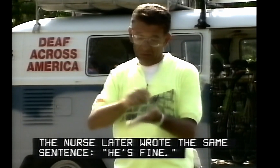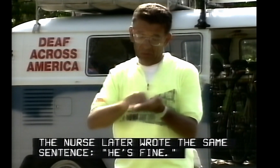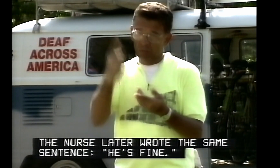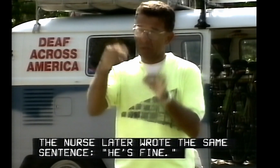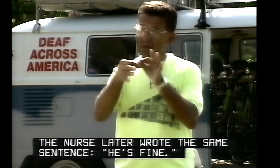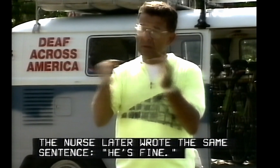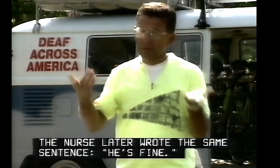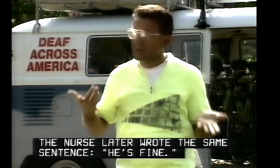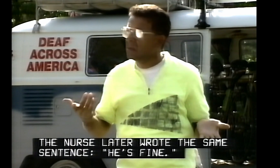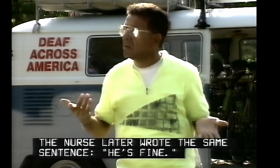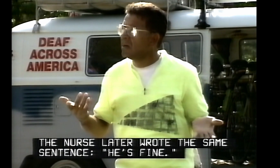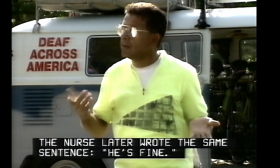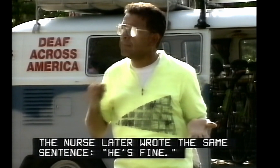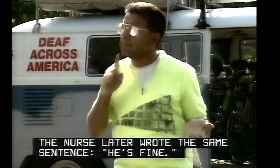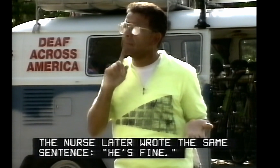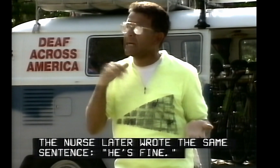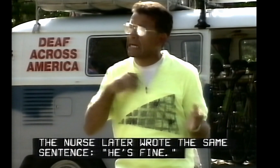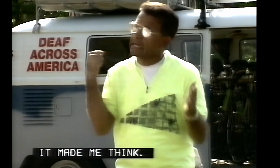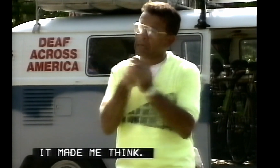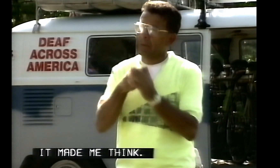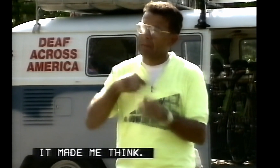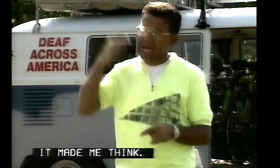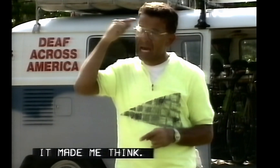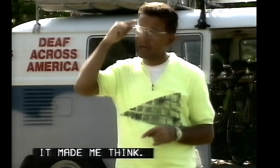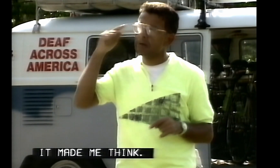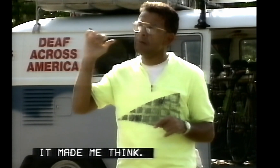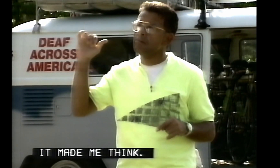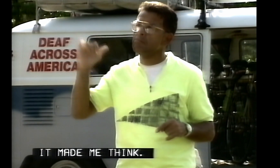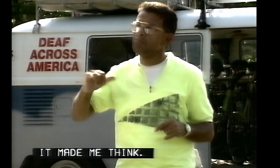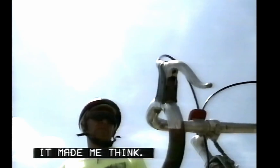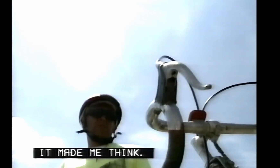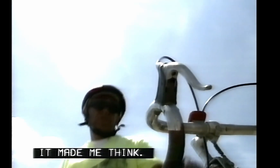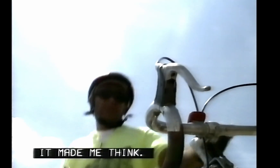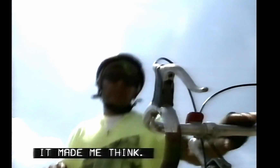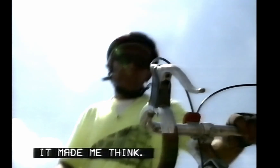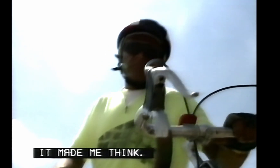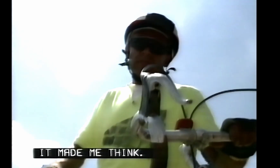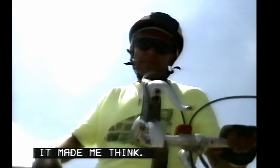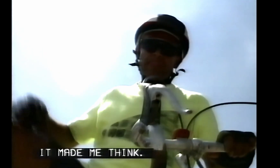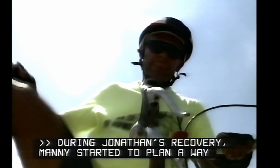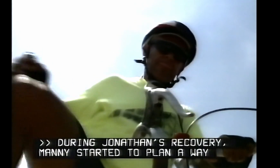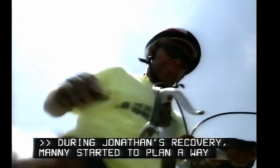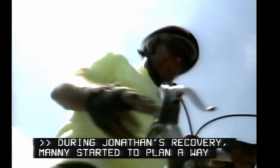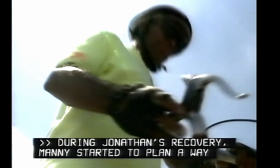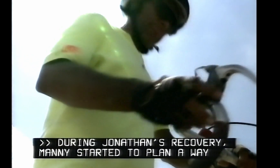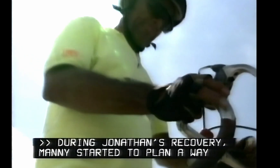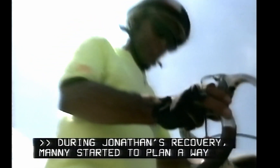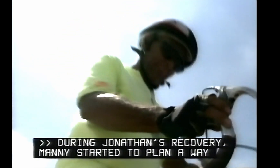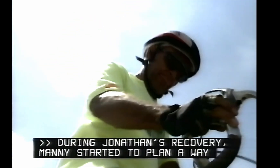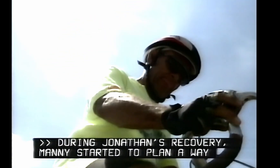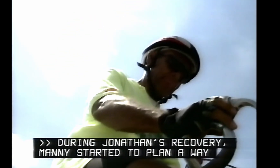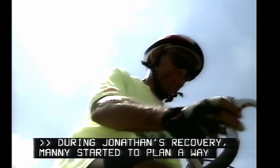Manny was struck by this need in a very personal way when his youngest son, Jonathan, was hospitalized for heart